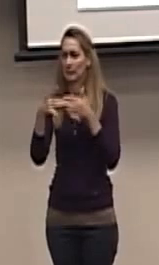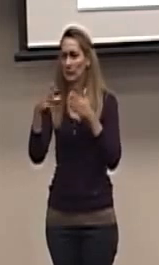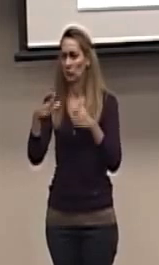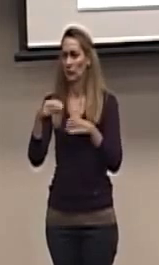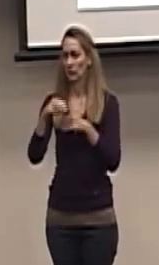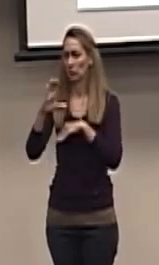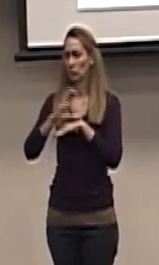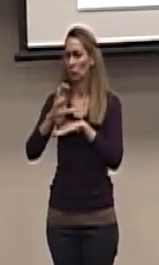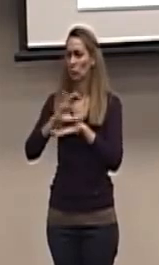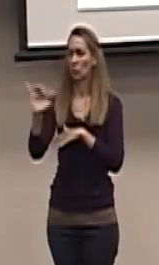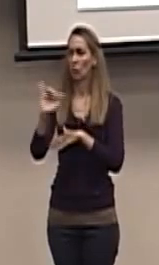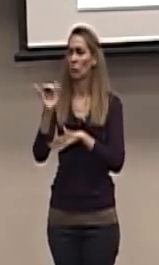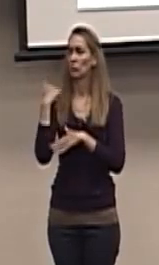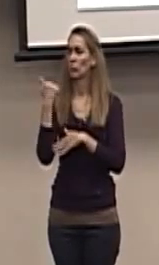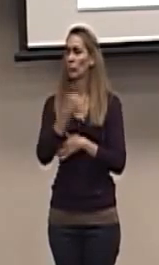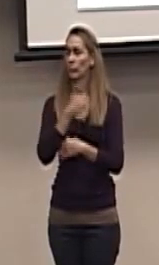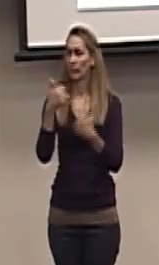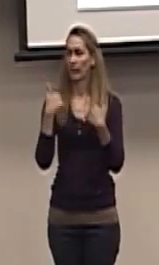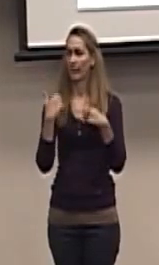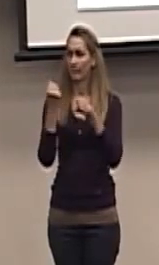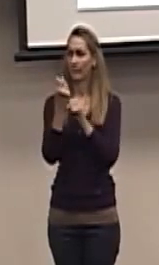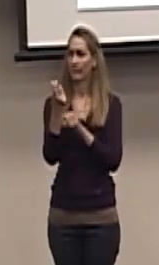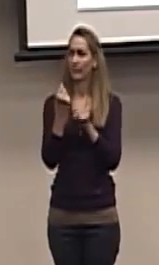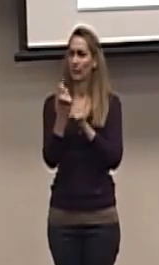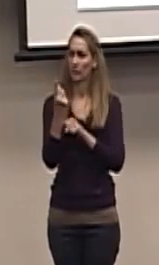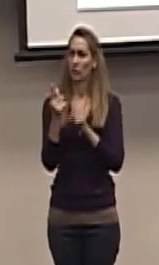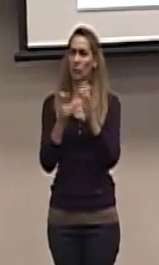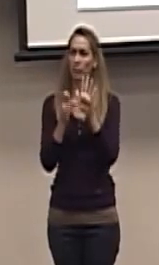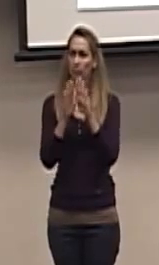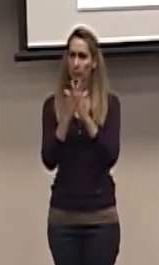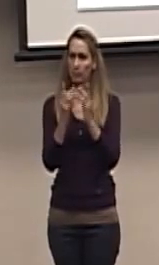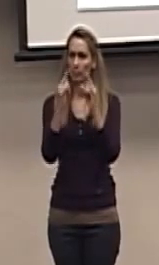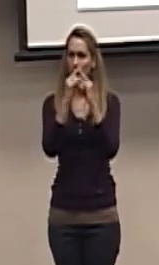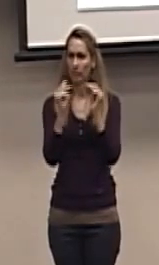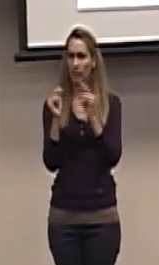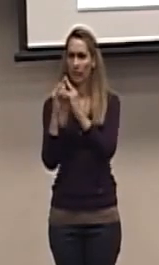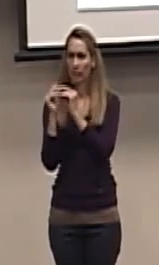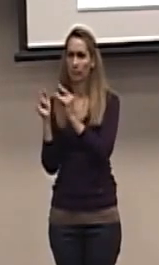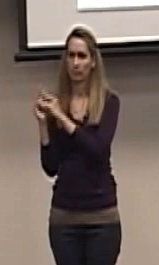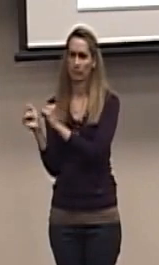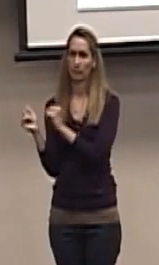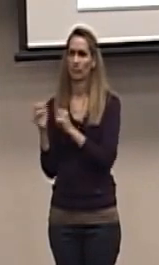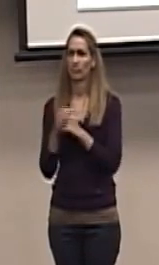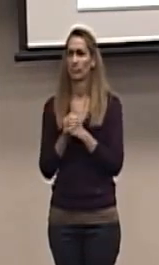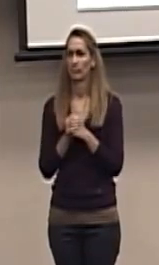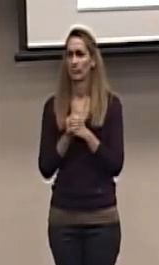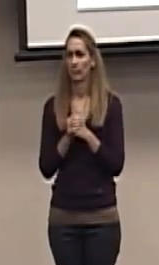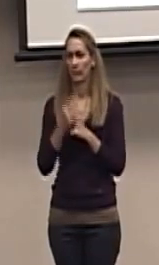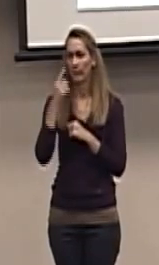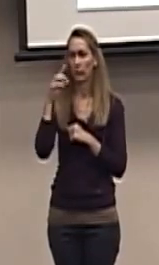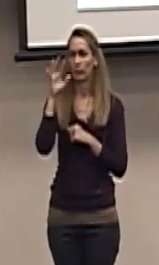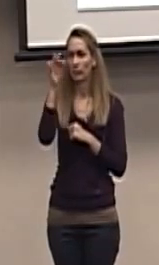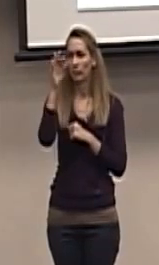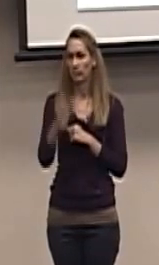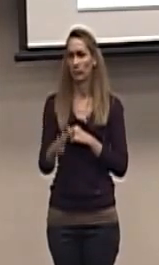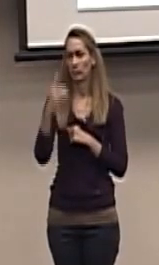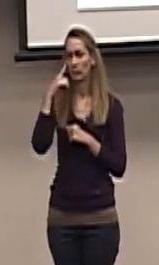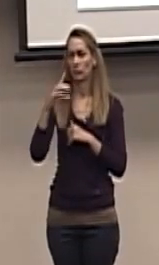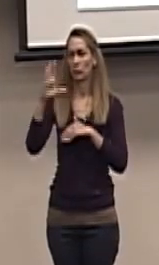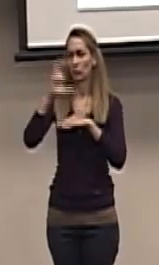also hold annual Bible camps and annual workshops for preachers and church